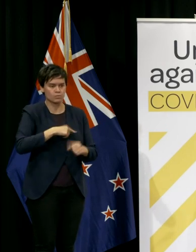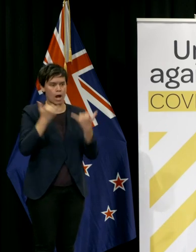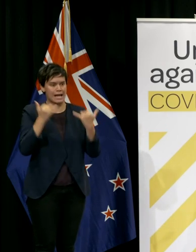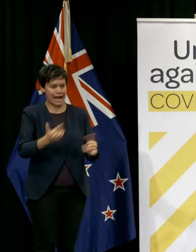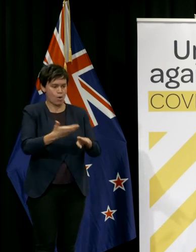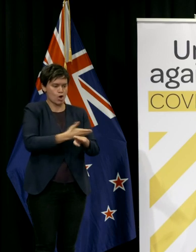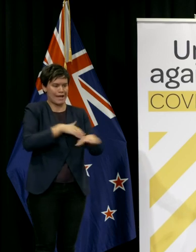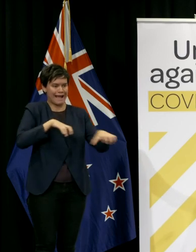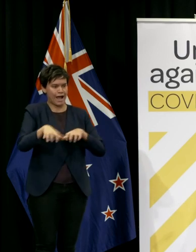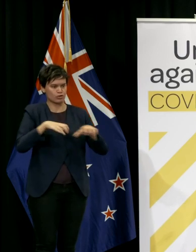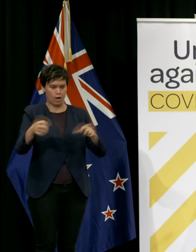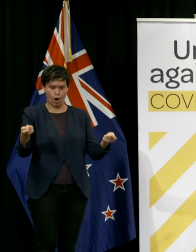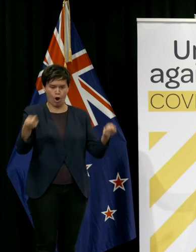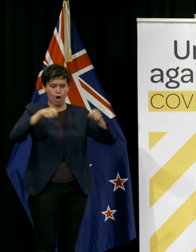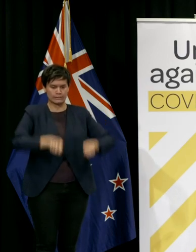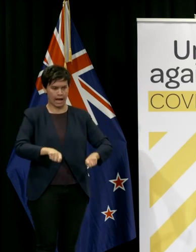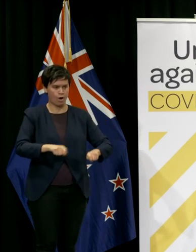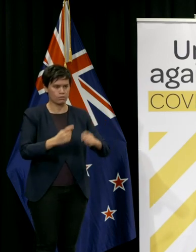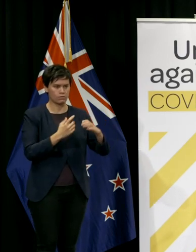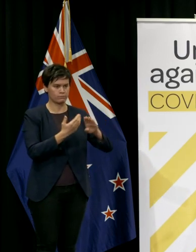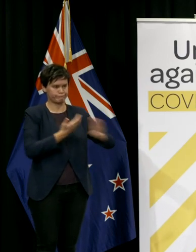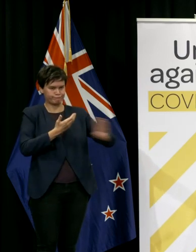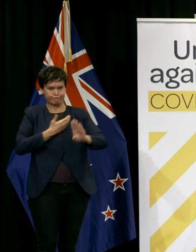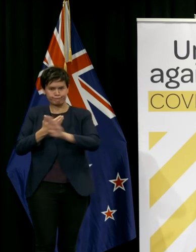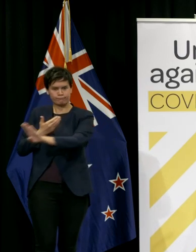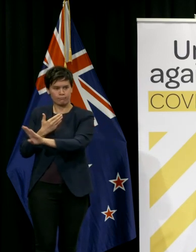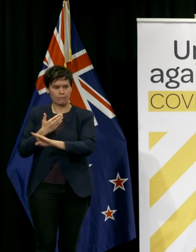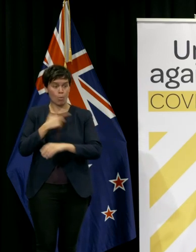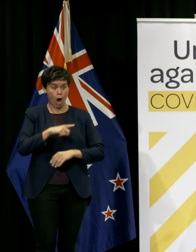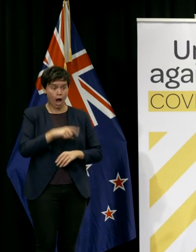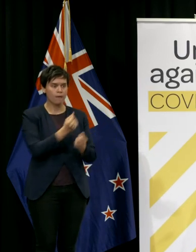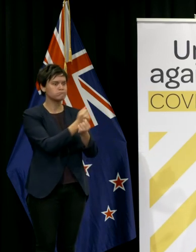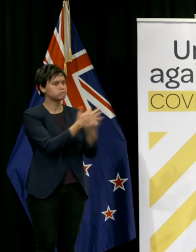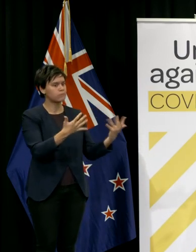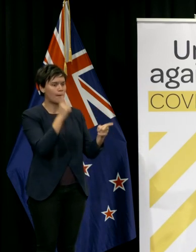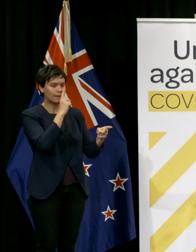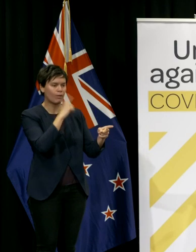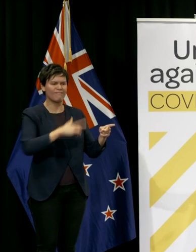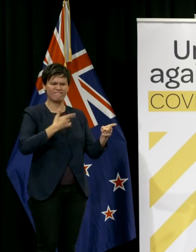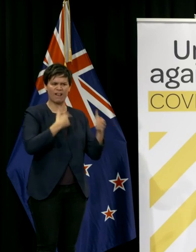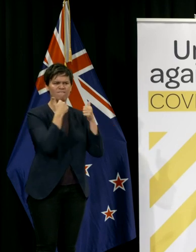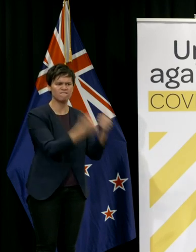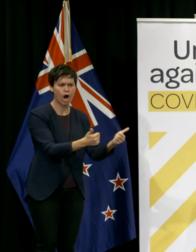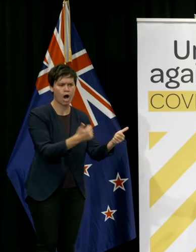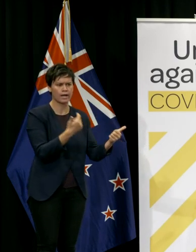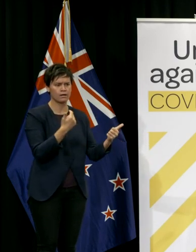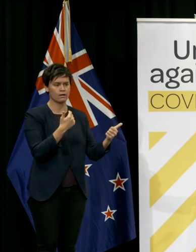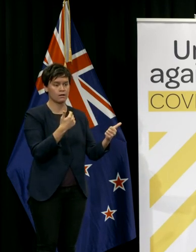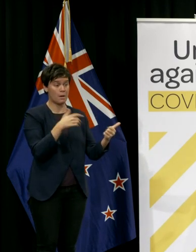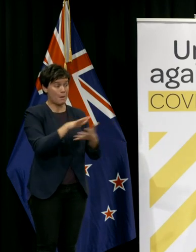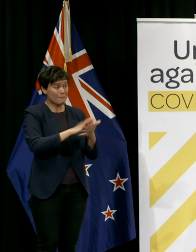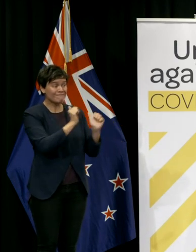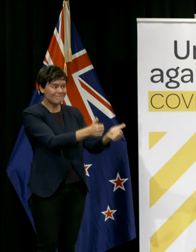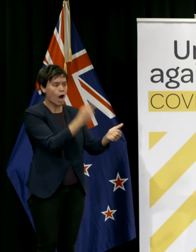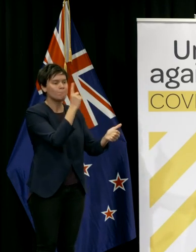that will help us, particularly if people have got mild infection and maybe infectious towards others. If we don't